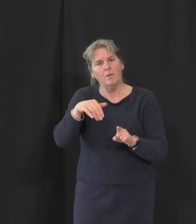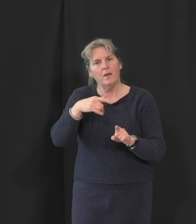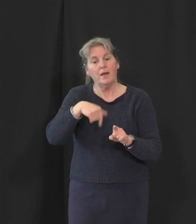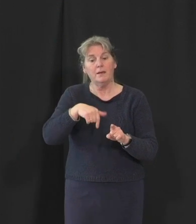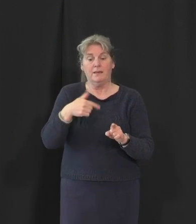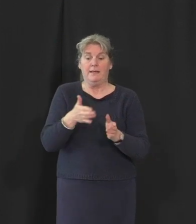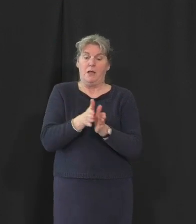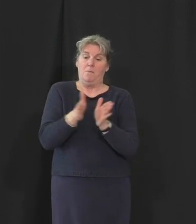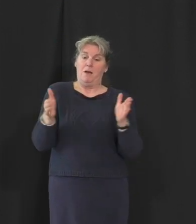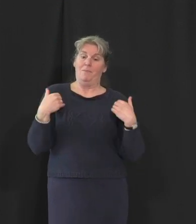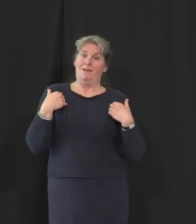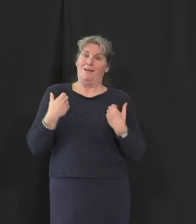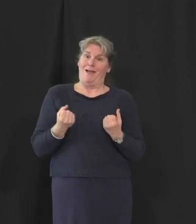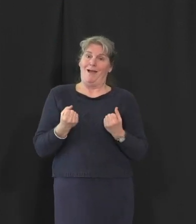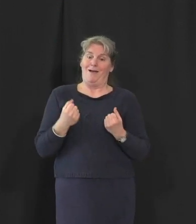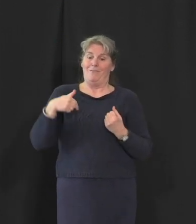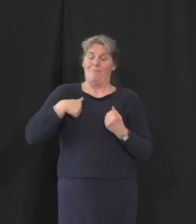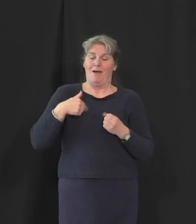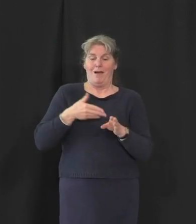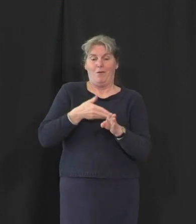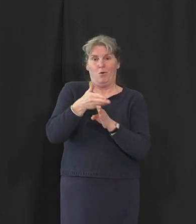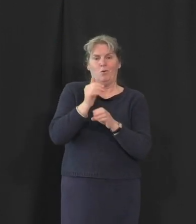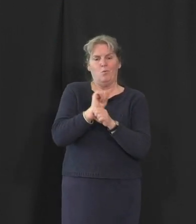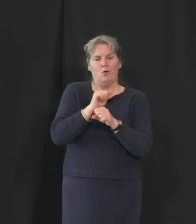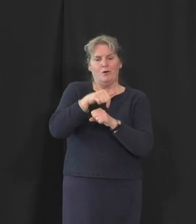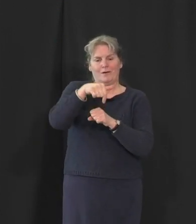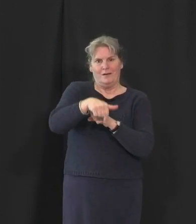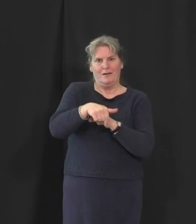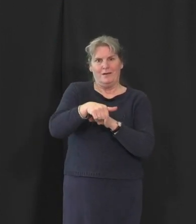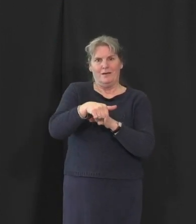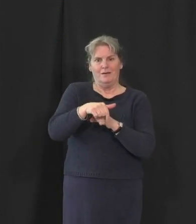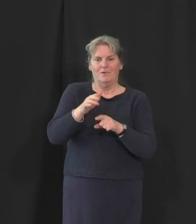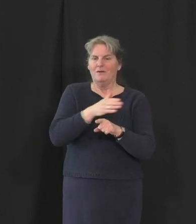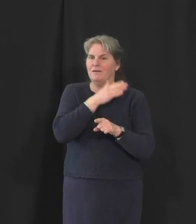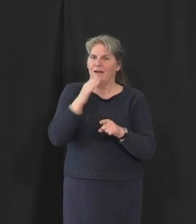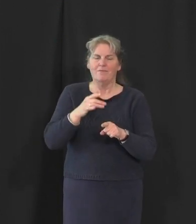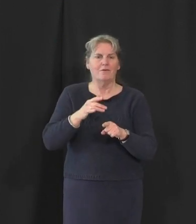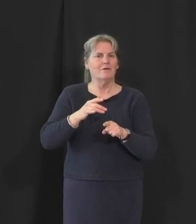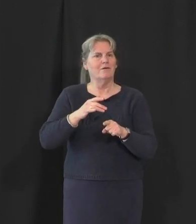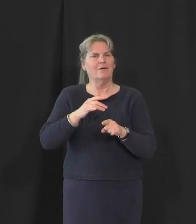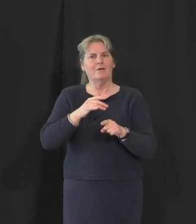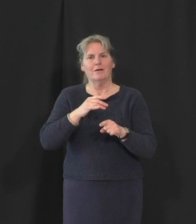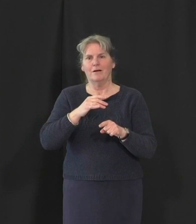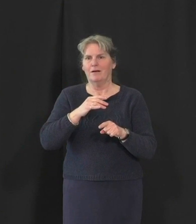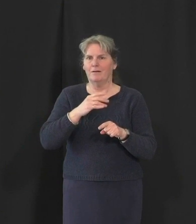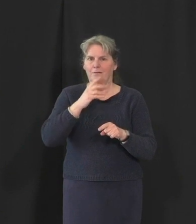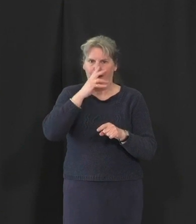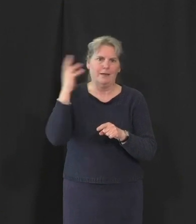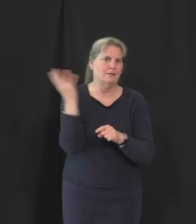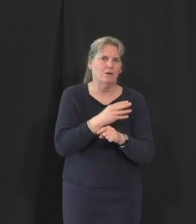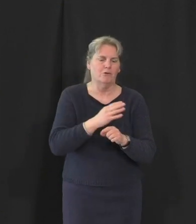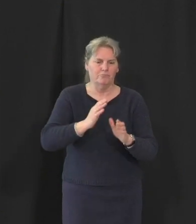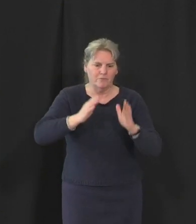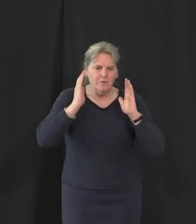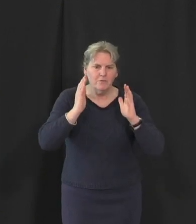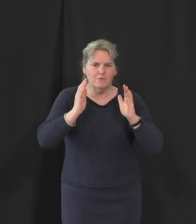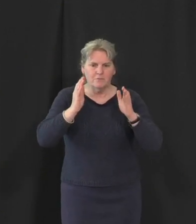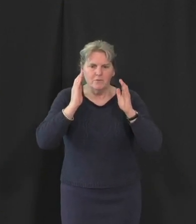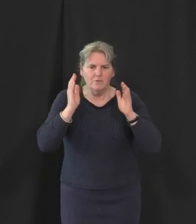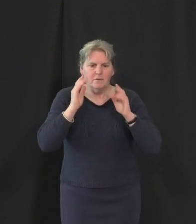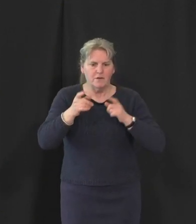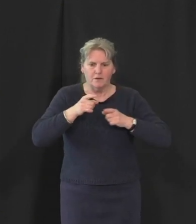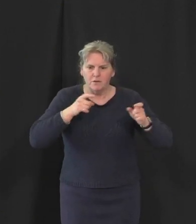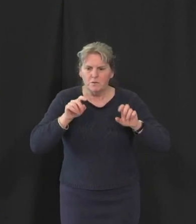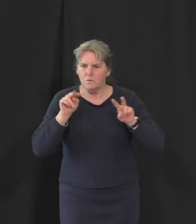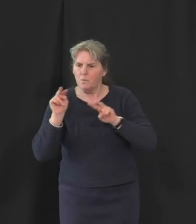public health may be used to working in the background, we are never complacent. Outbreak preparedness and control is what